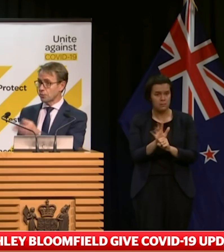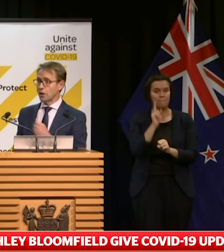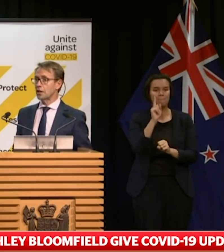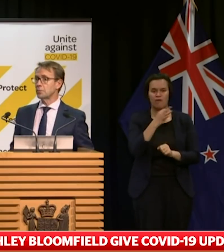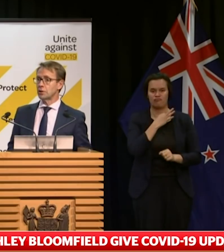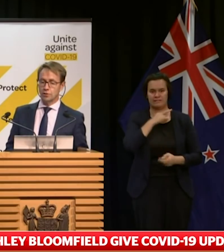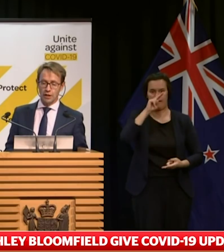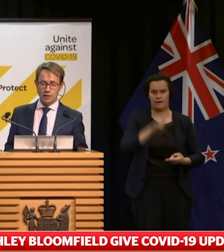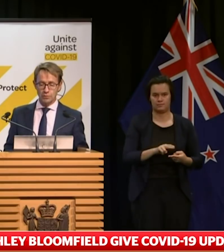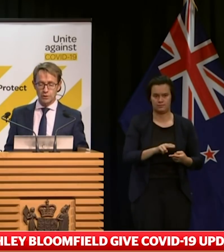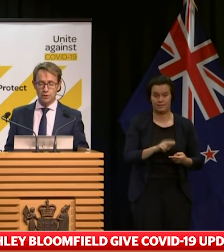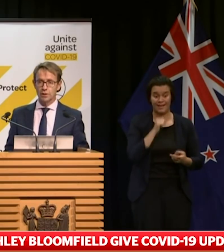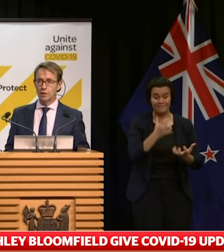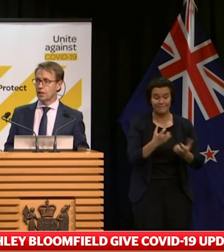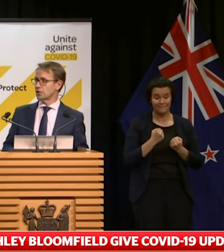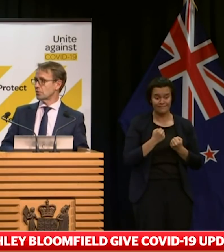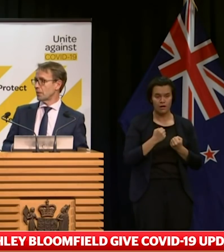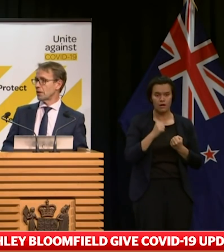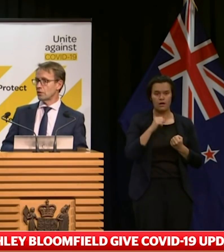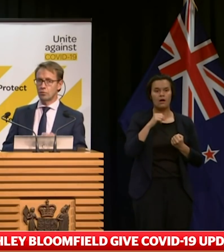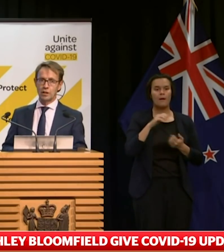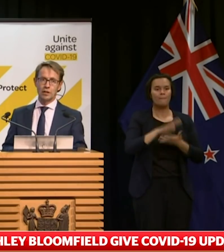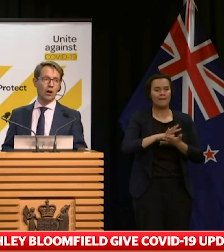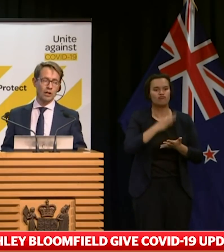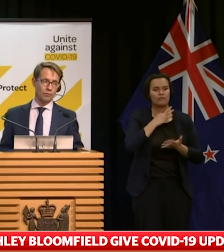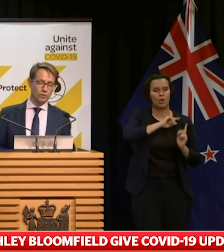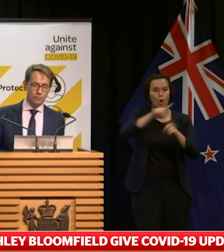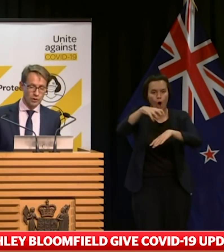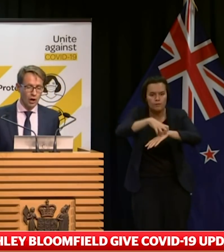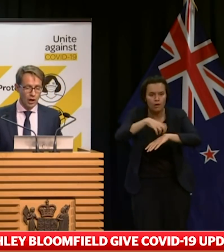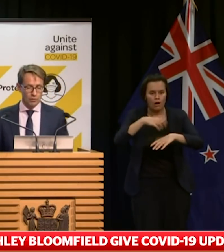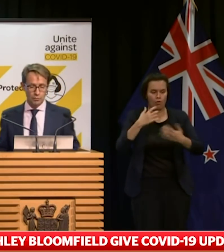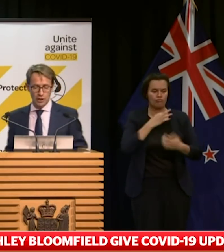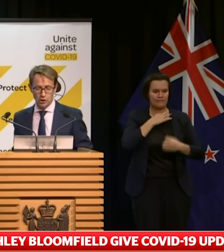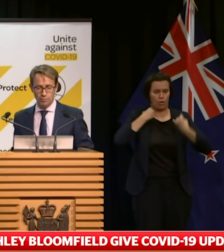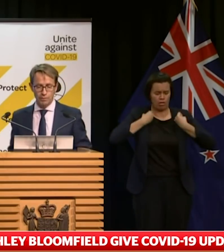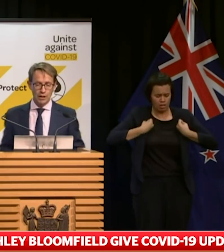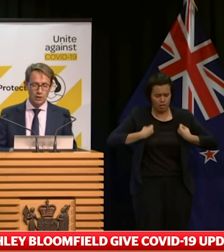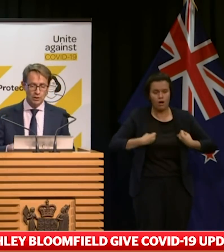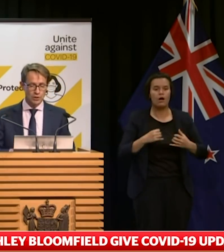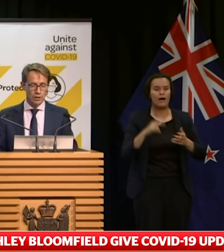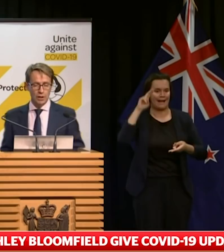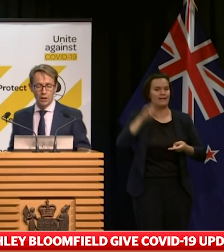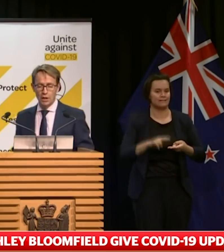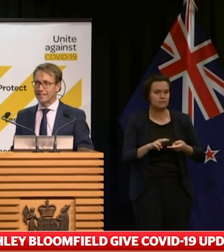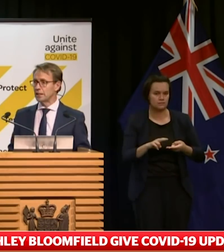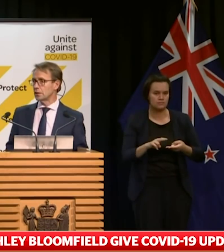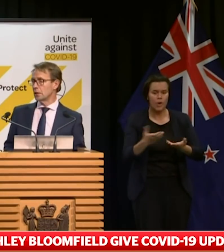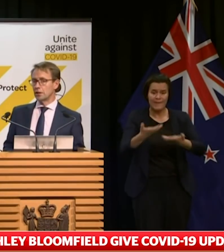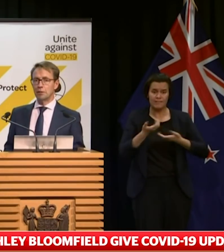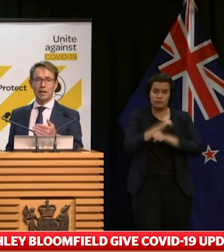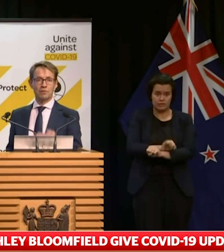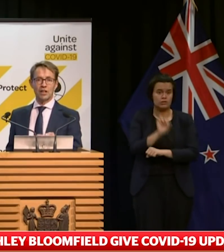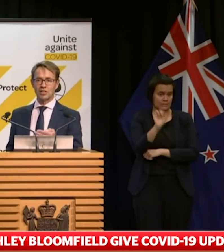being hospitalised because of that illness does remain really high. It affords a very high level of protection. And here you can see,